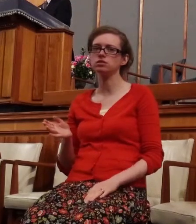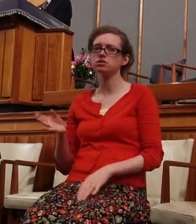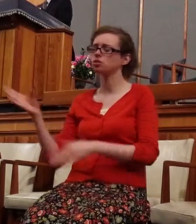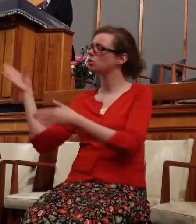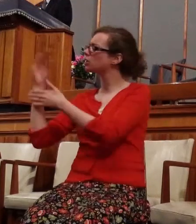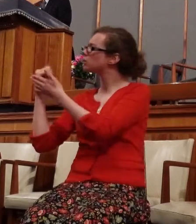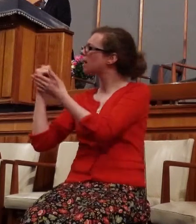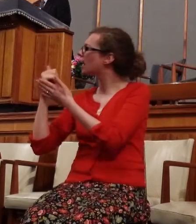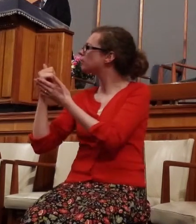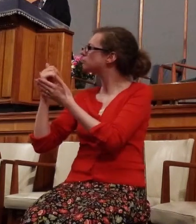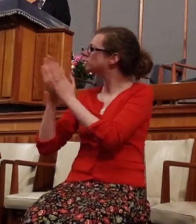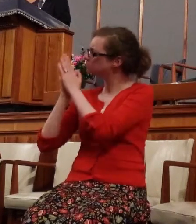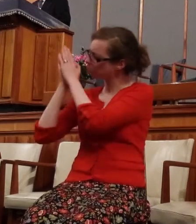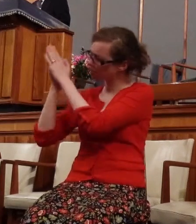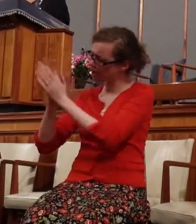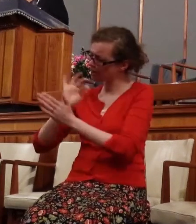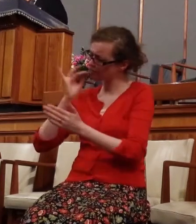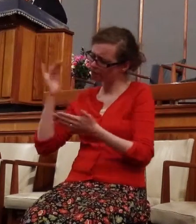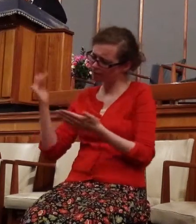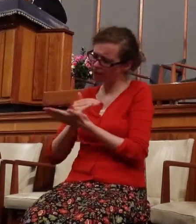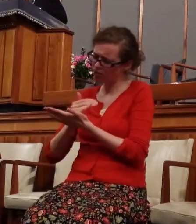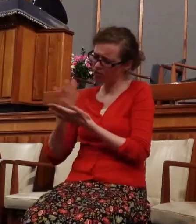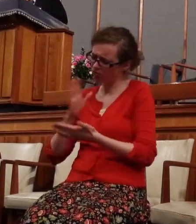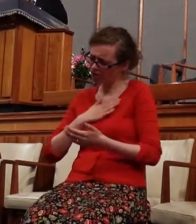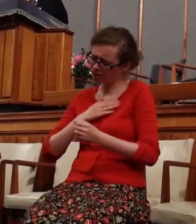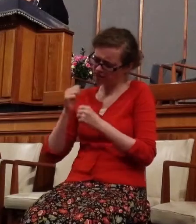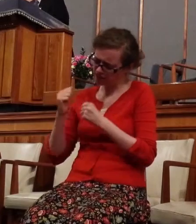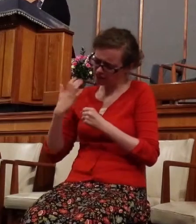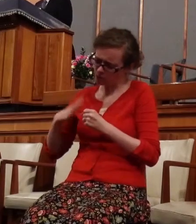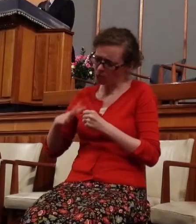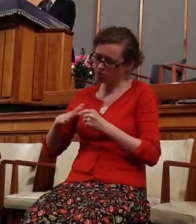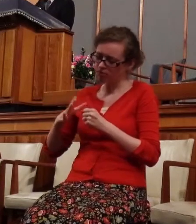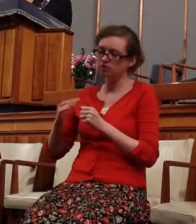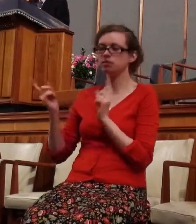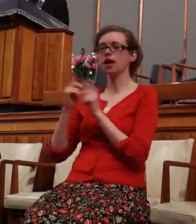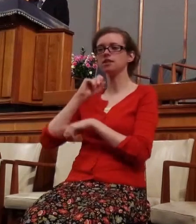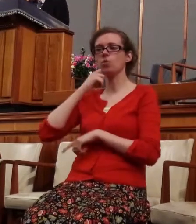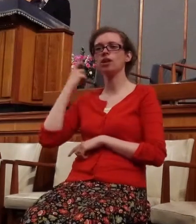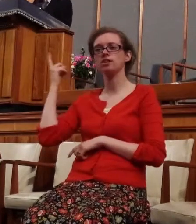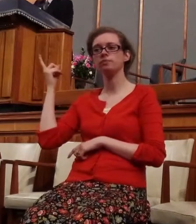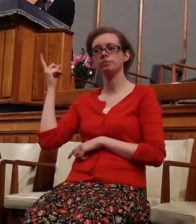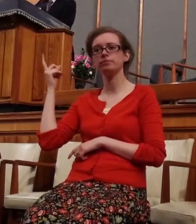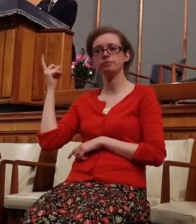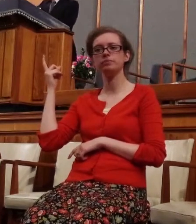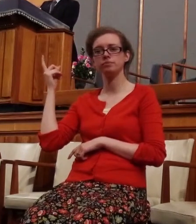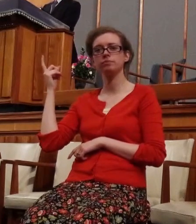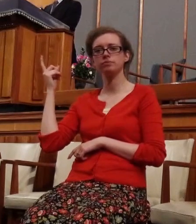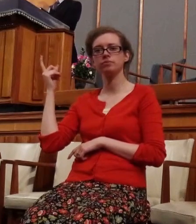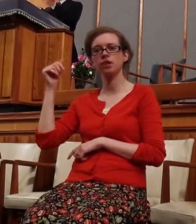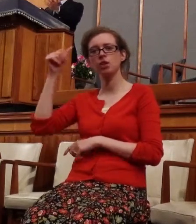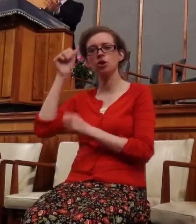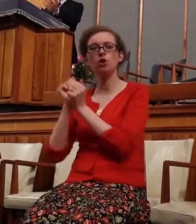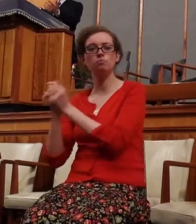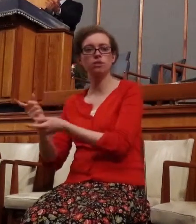Lord, he will answer your prayer. And you know, the jailer was expecting a to-do list. But